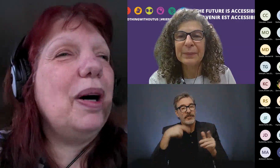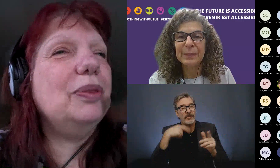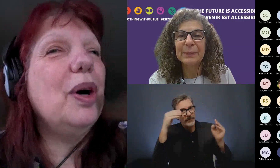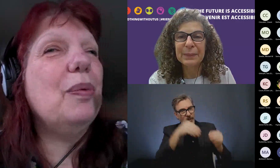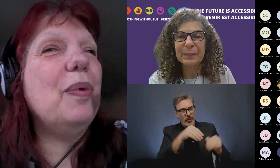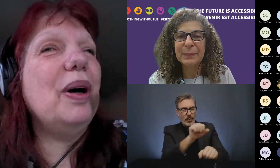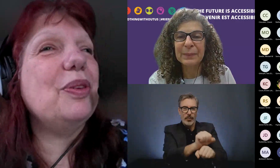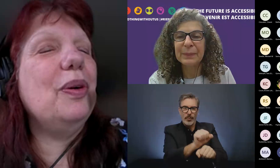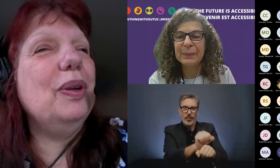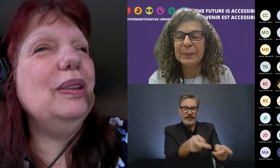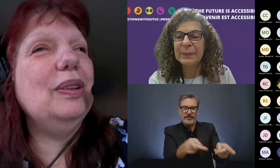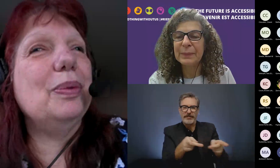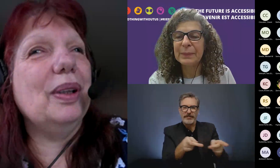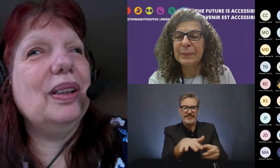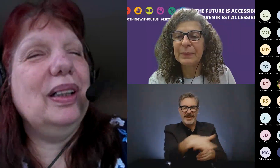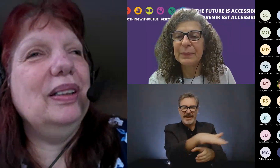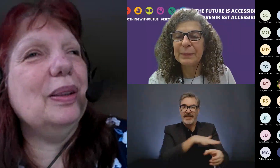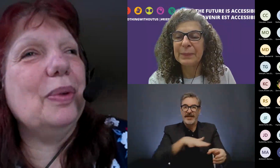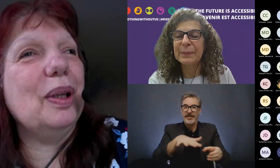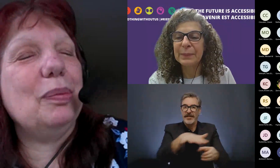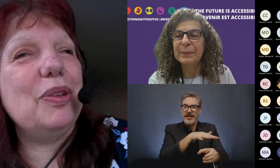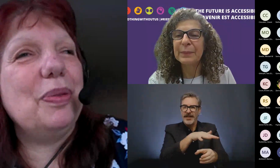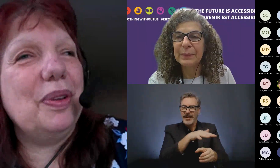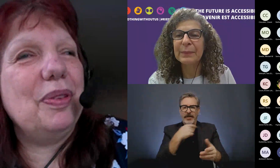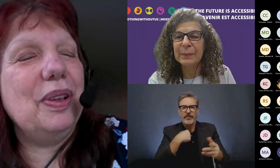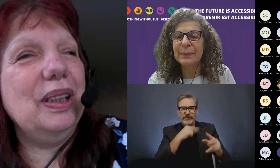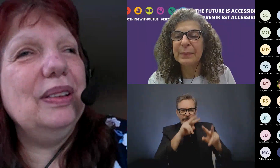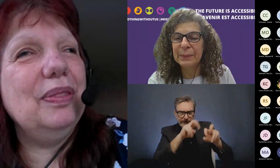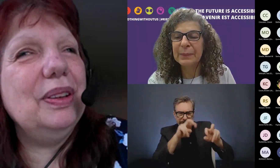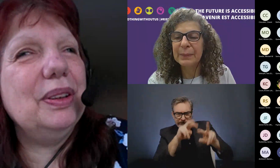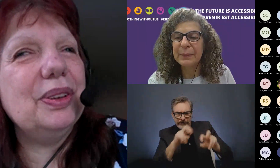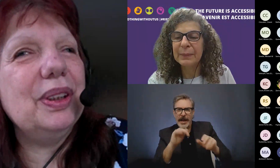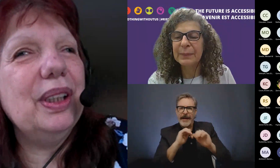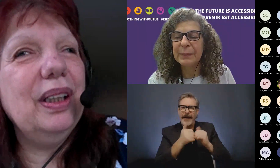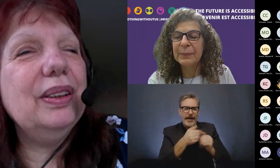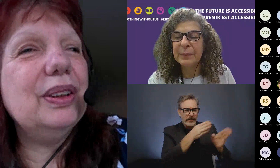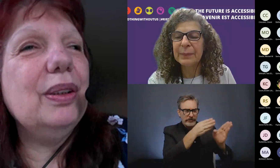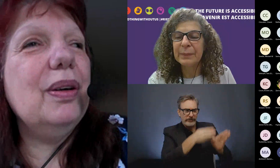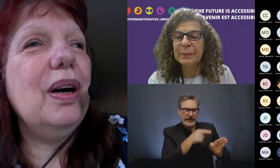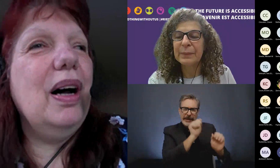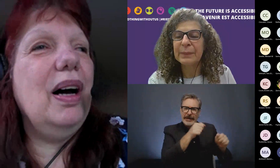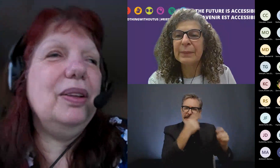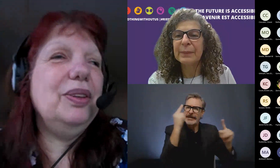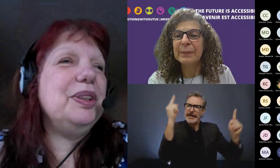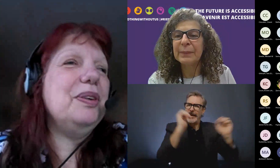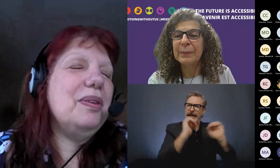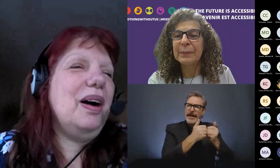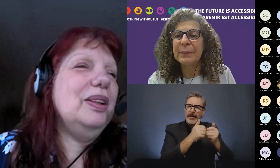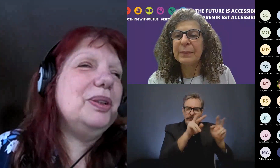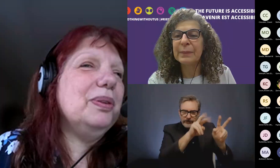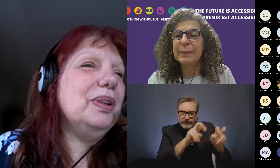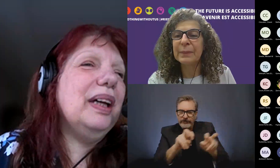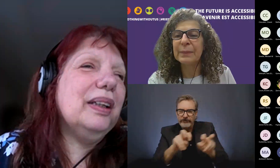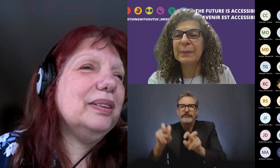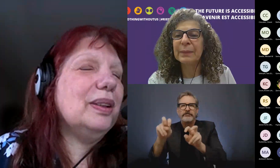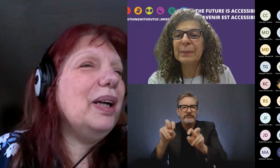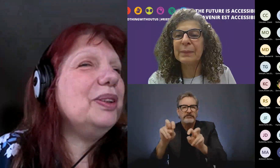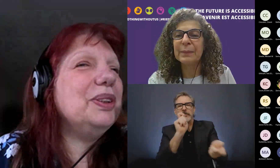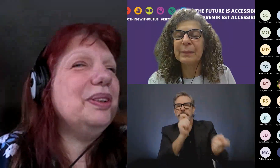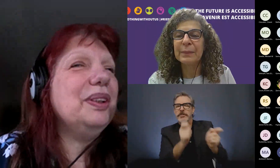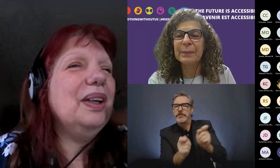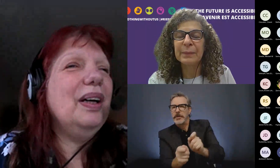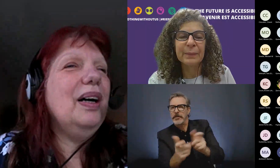is about what is going to work in the workplace for individuals. So on to a